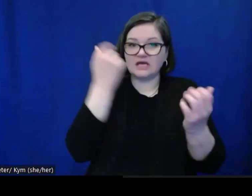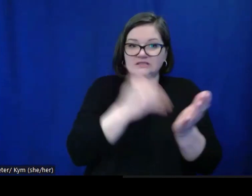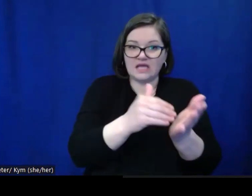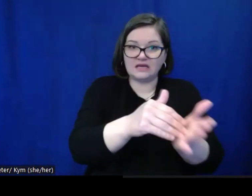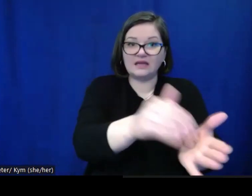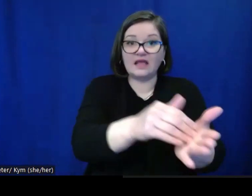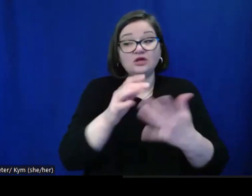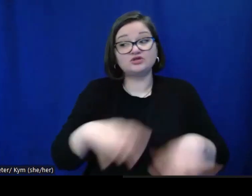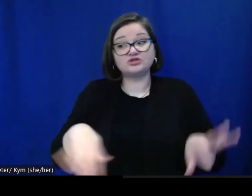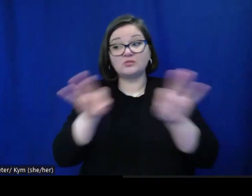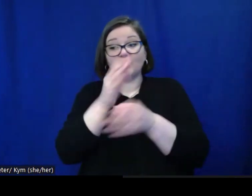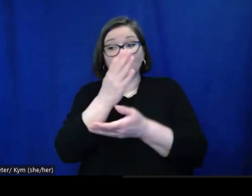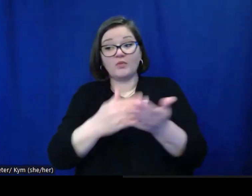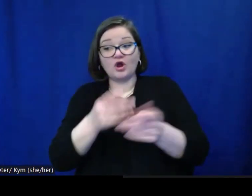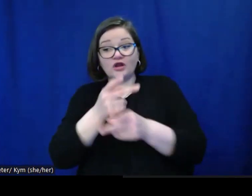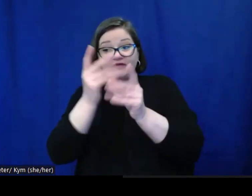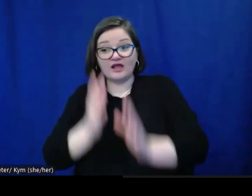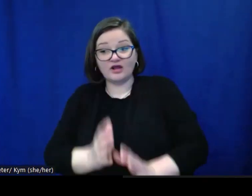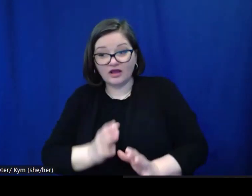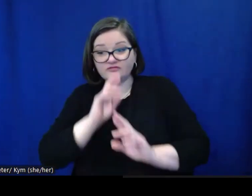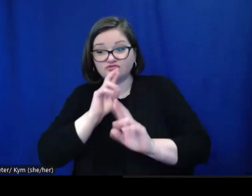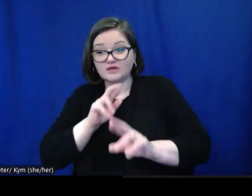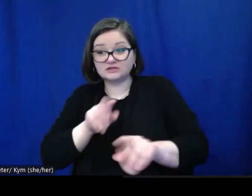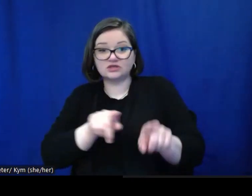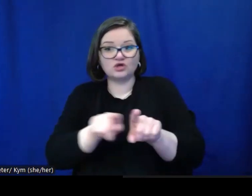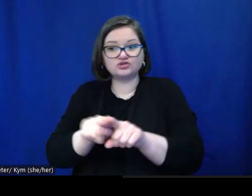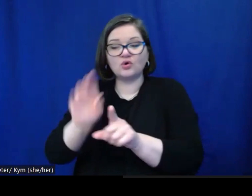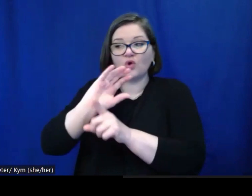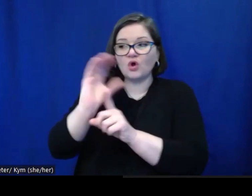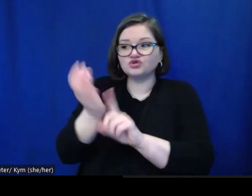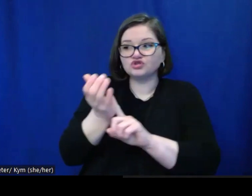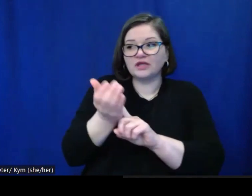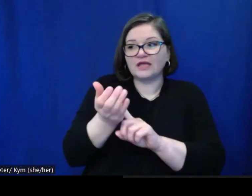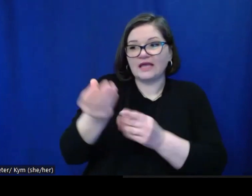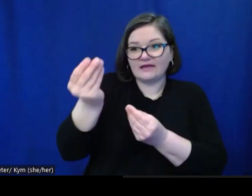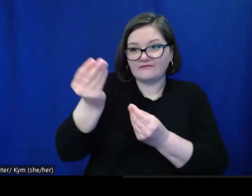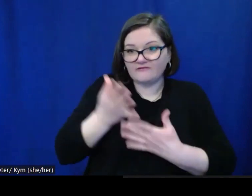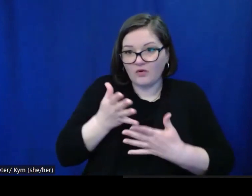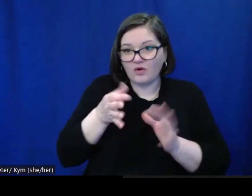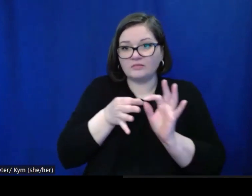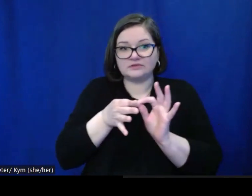responsiveness, as well as culturally informed language.